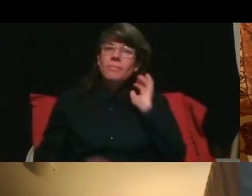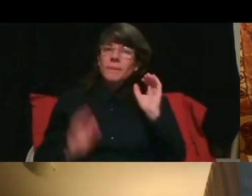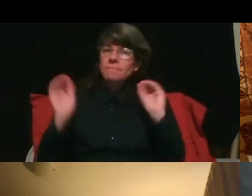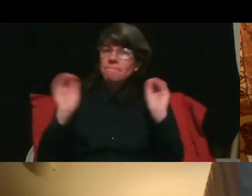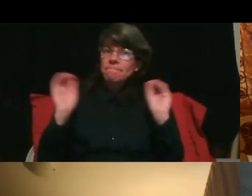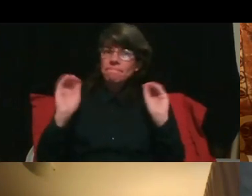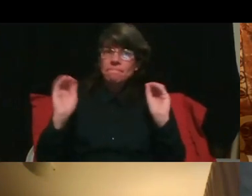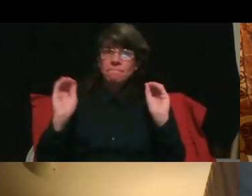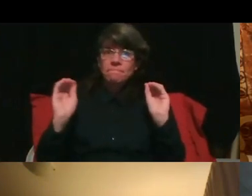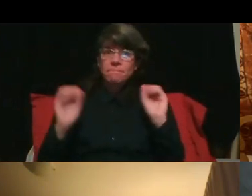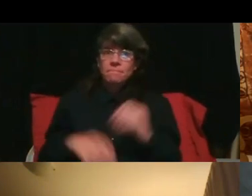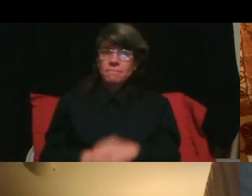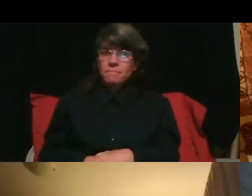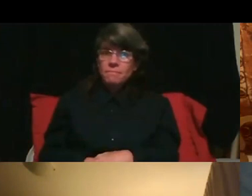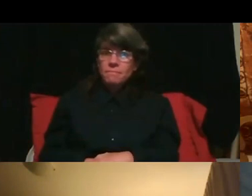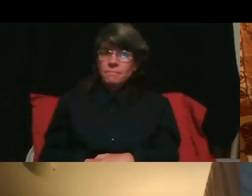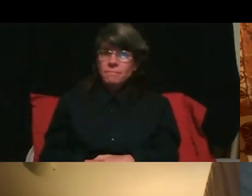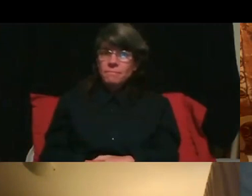The gush.